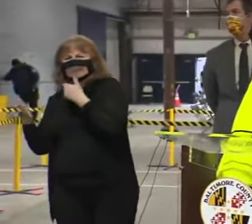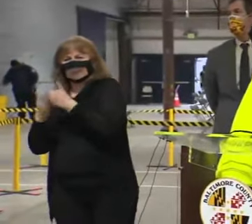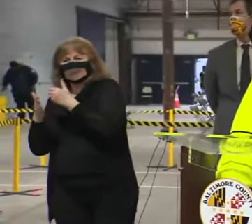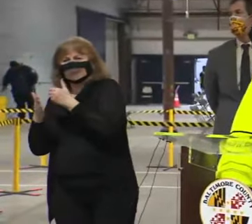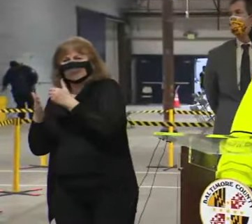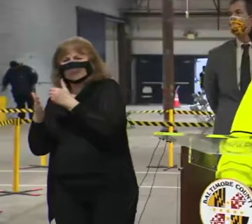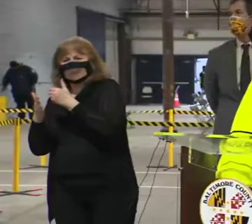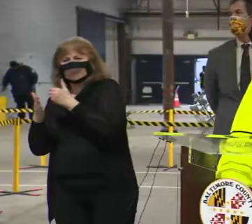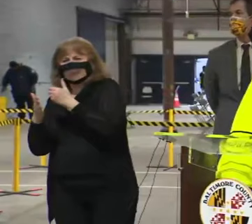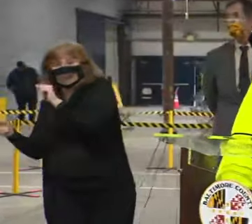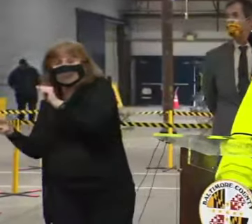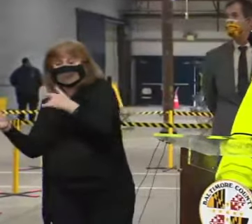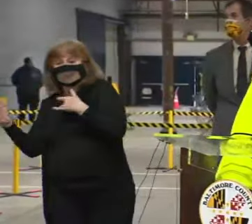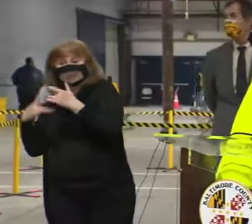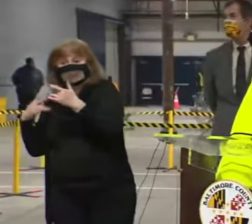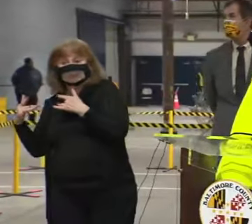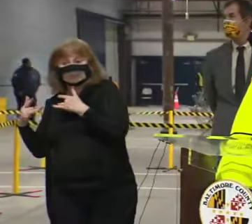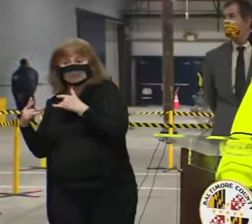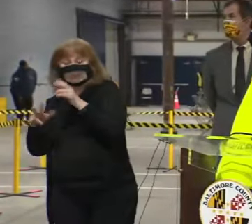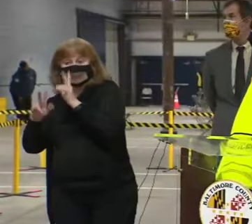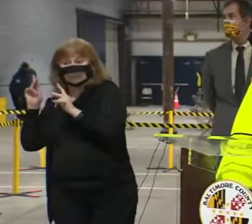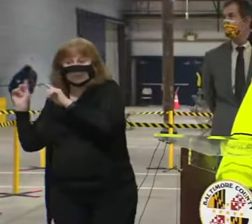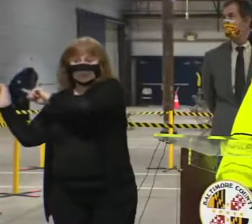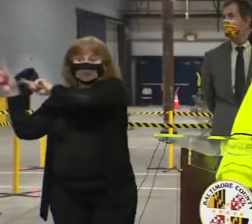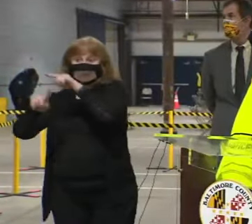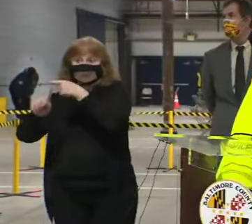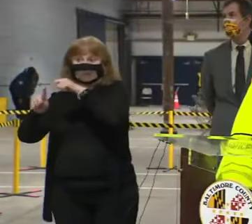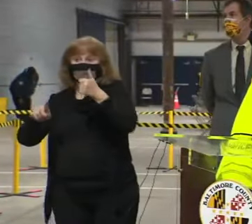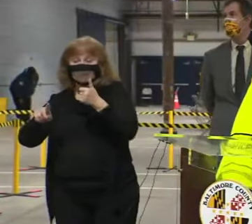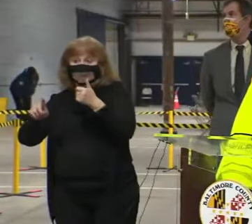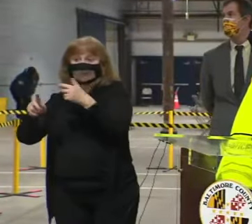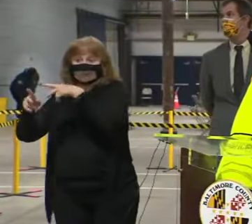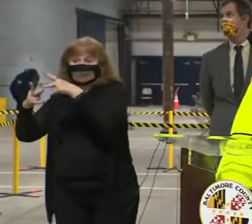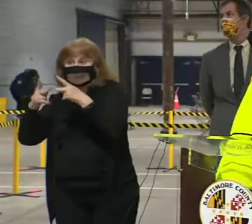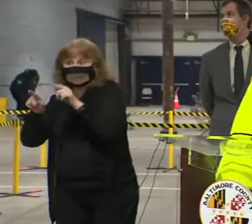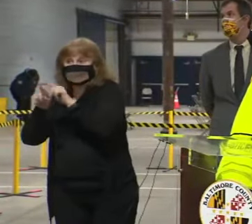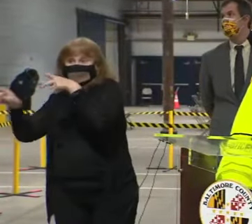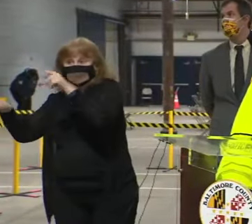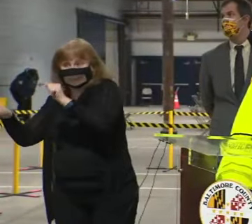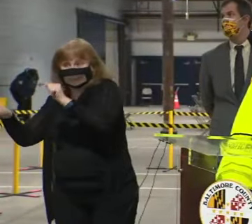you concerned that COVID could come from other jurisdictions?